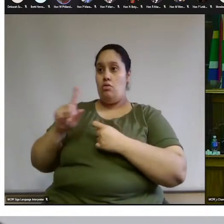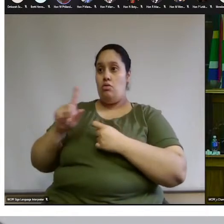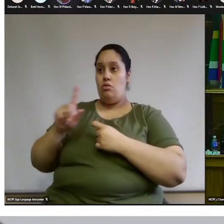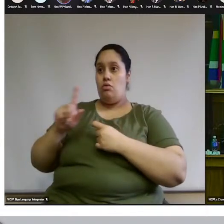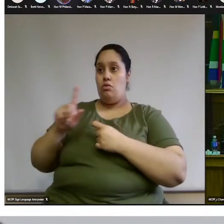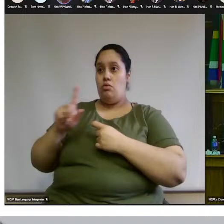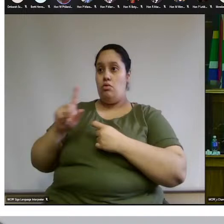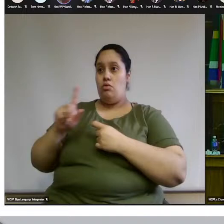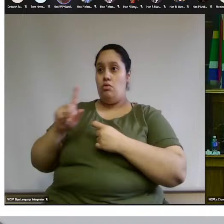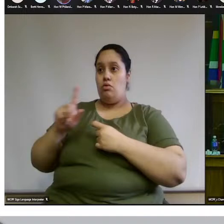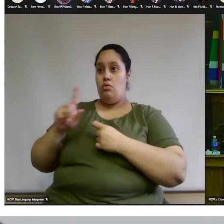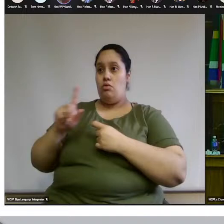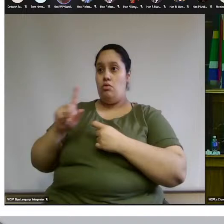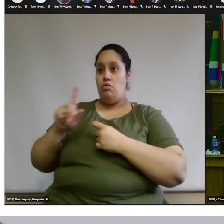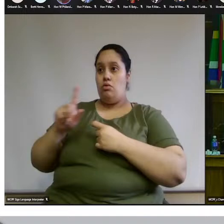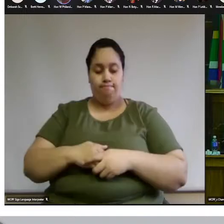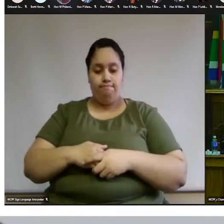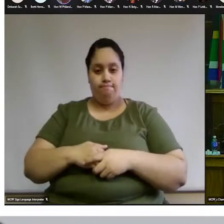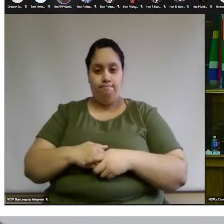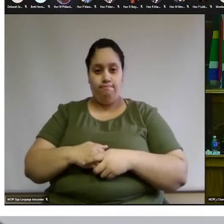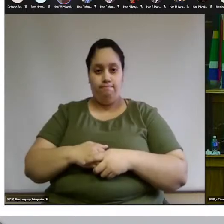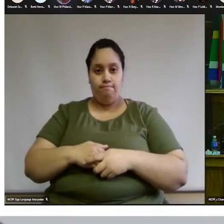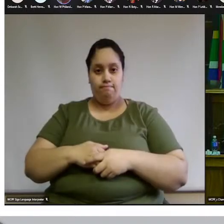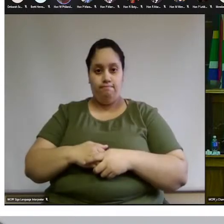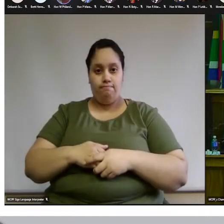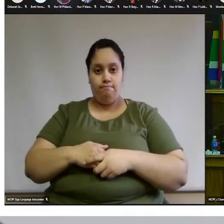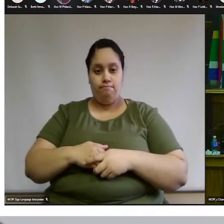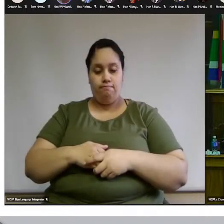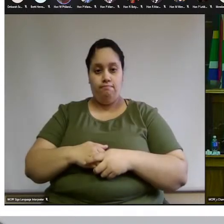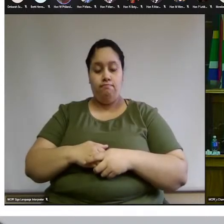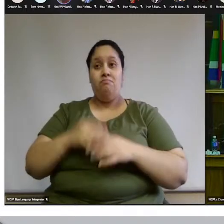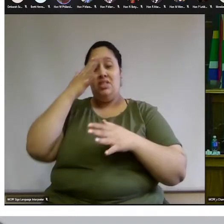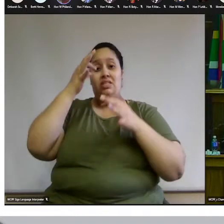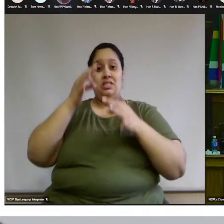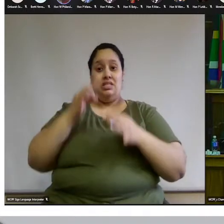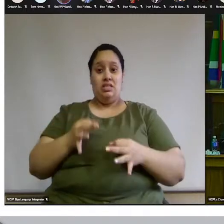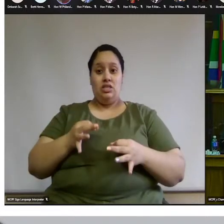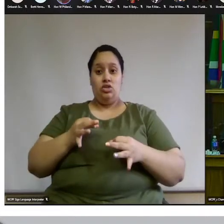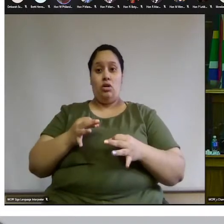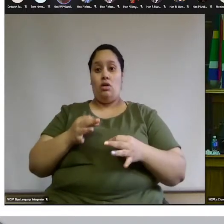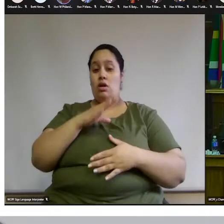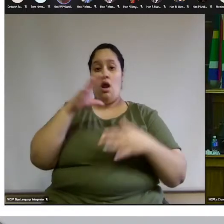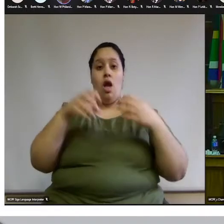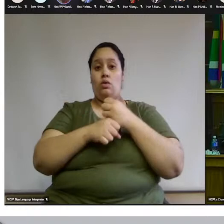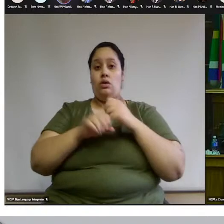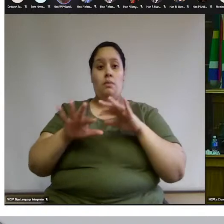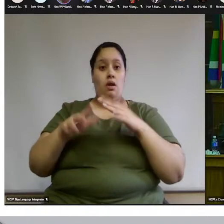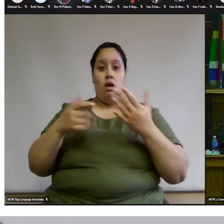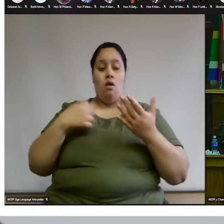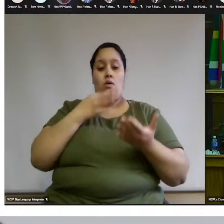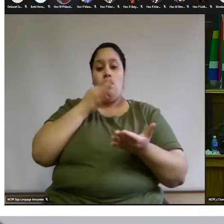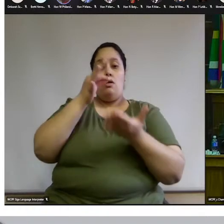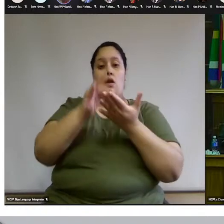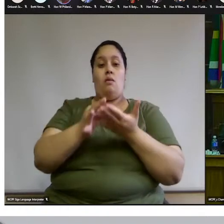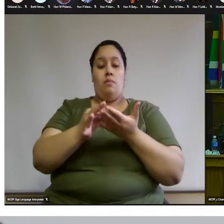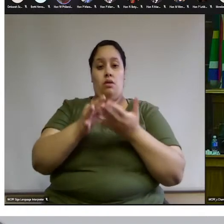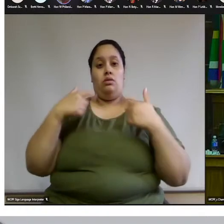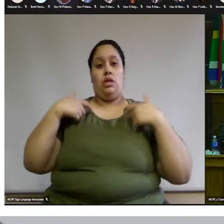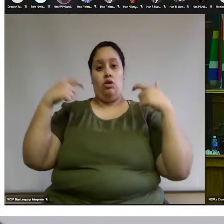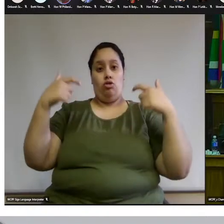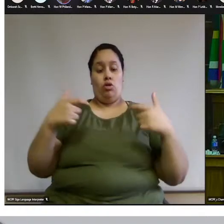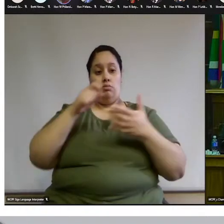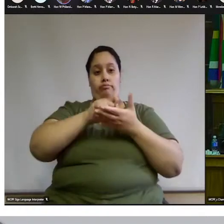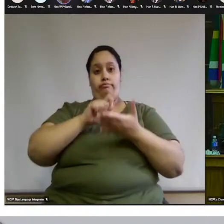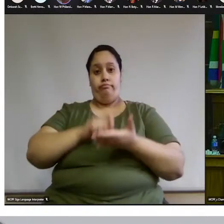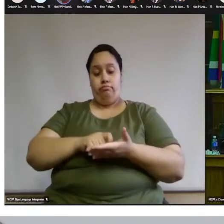reply. Honourable Deputy Speaker, the decision concurred with the recommendation of the Registrar and